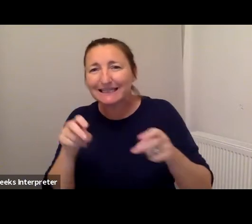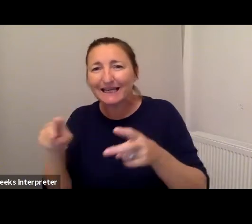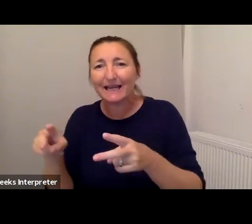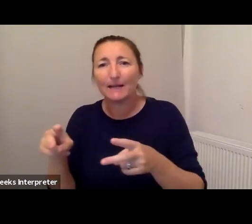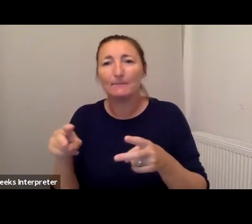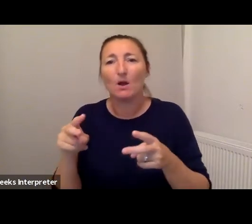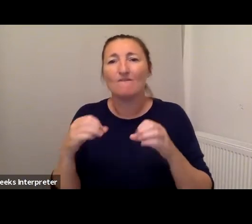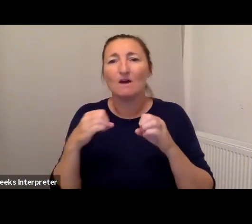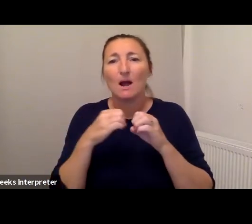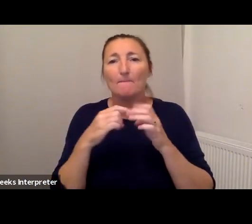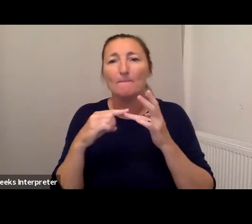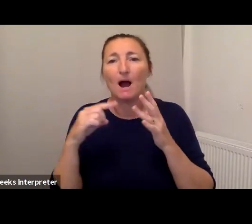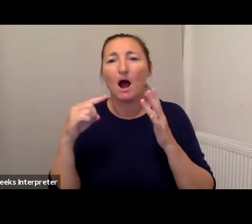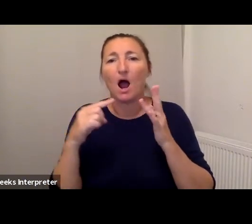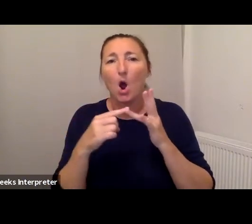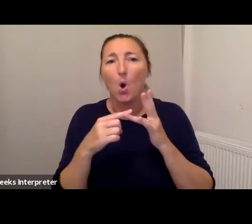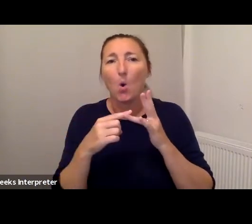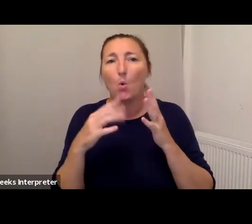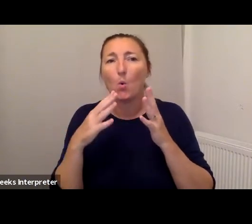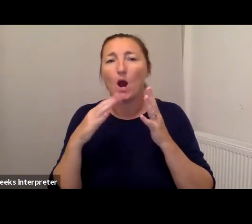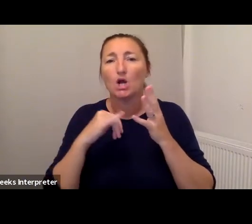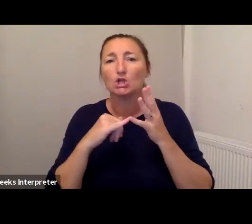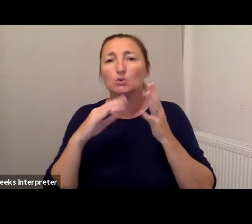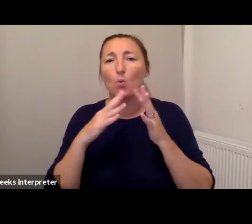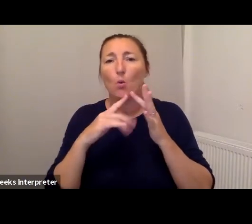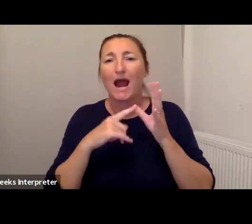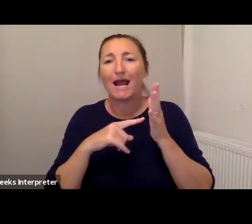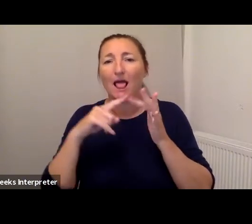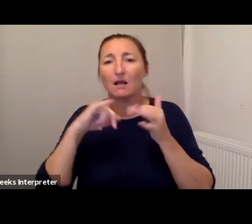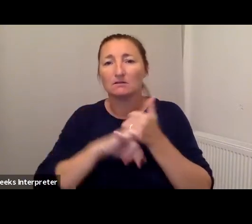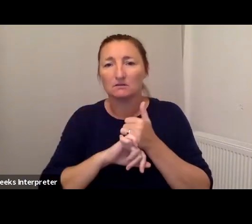call bioswales and retention cells.